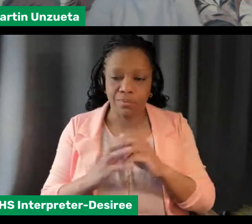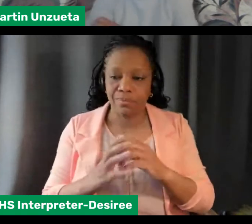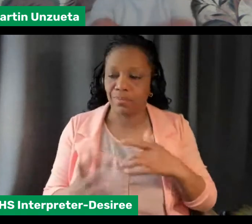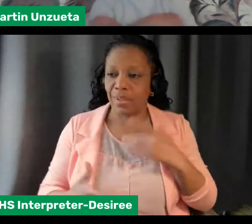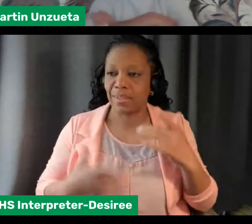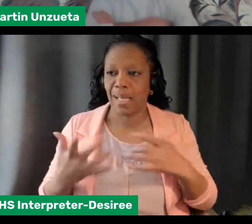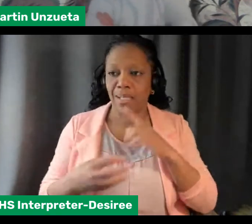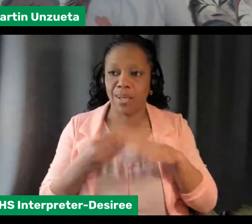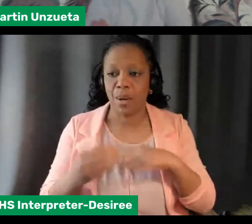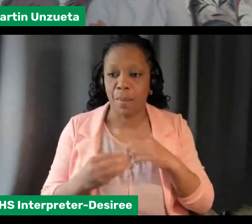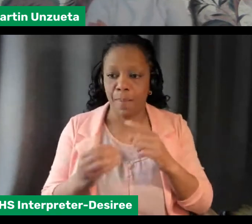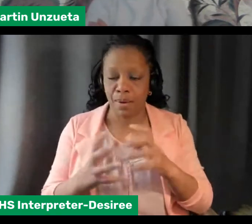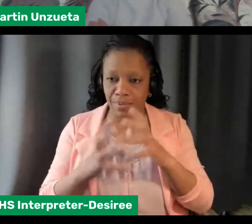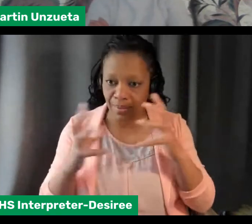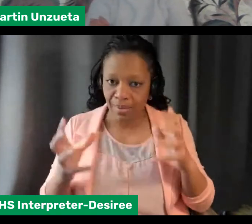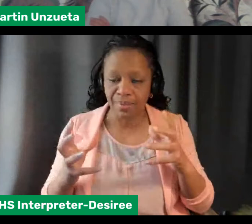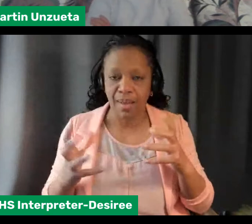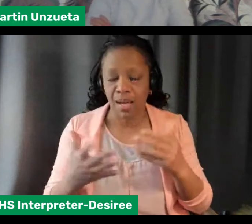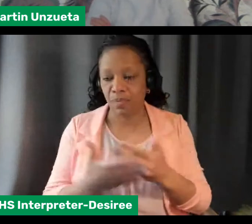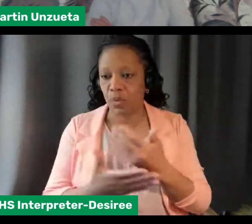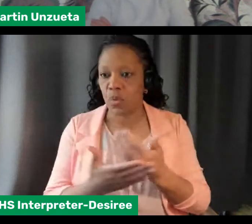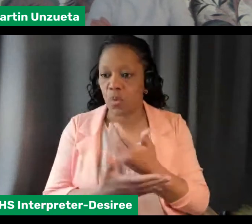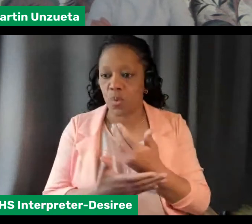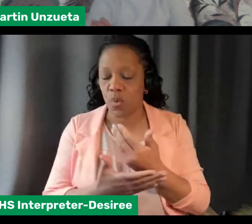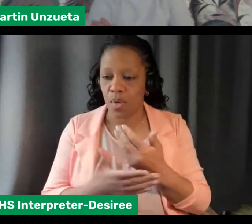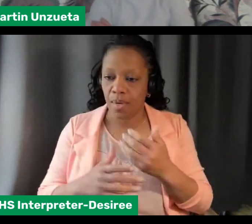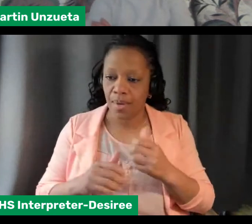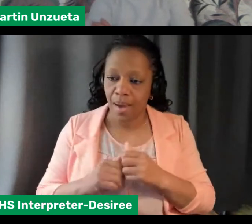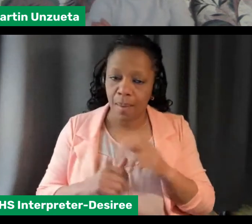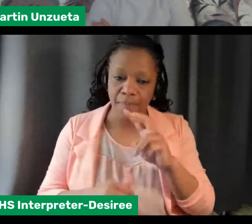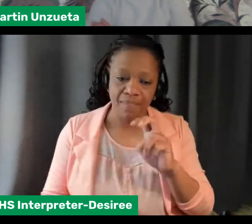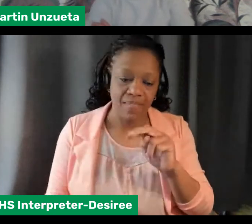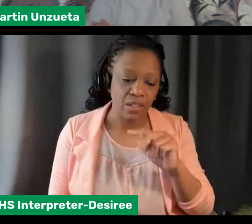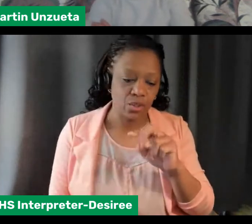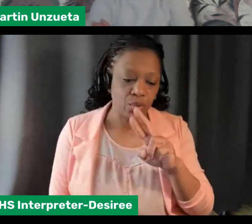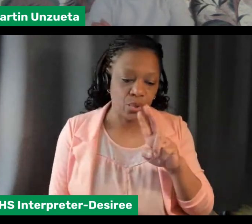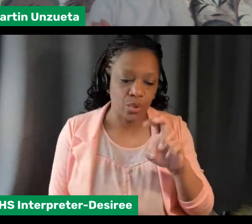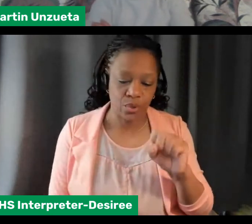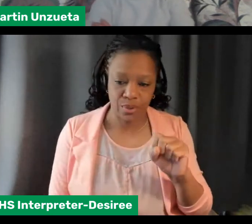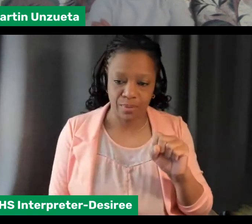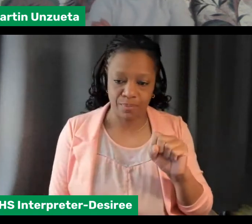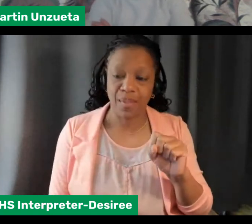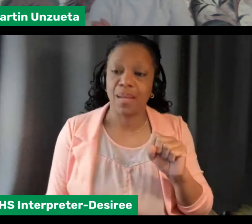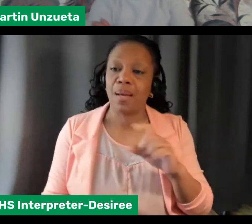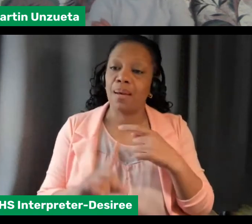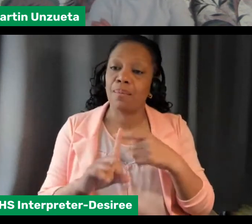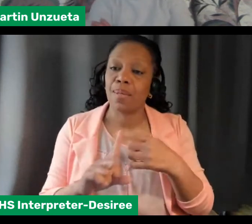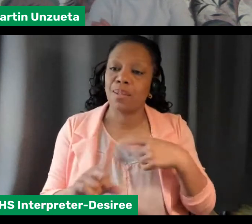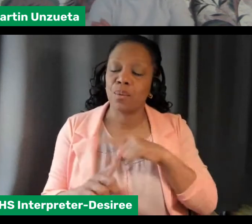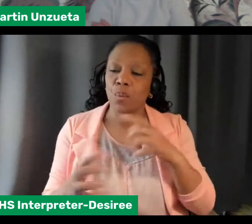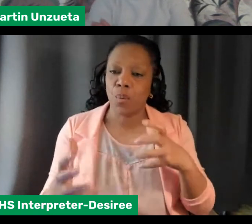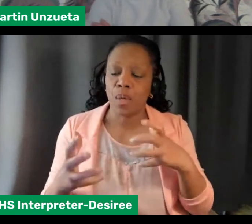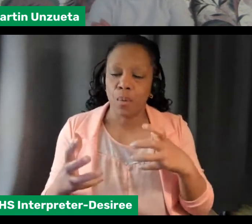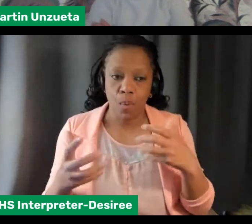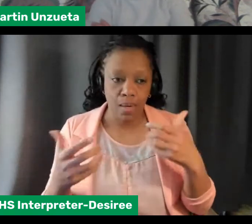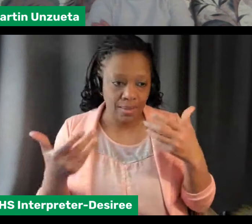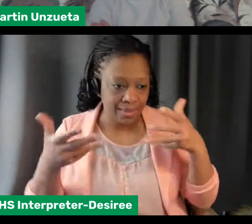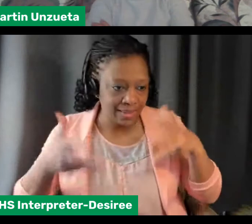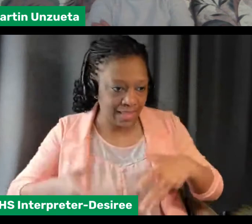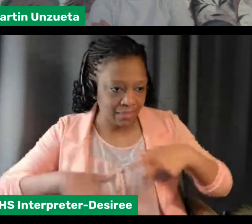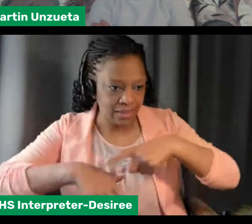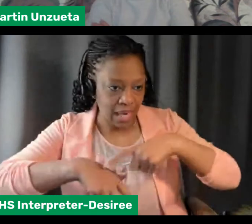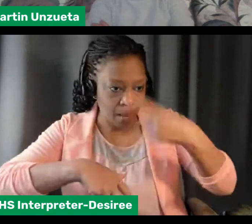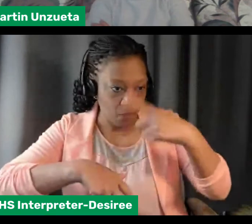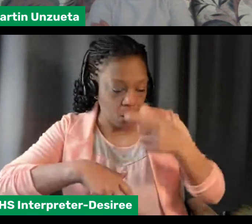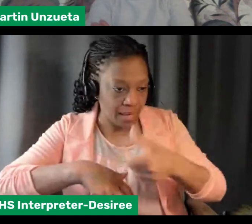economy work here in Chicago. And we did want to leave some room as well for any questions that you might